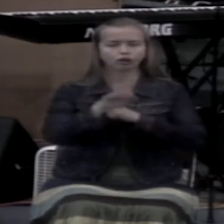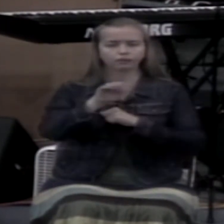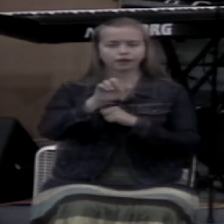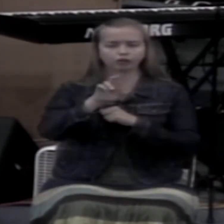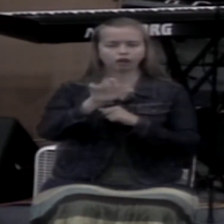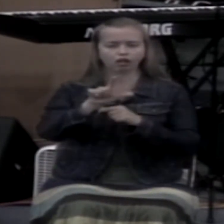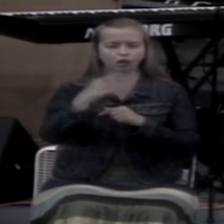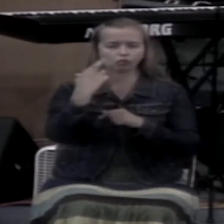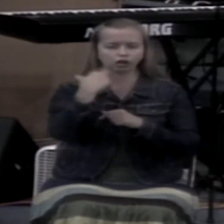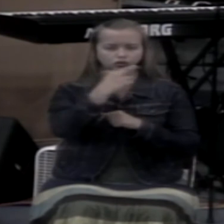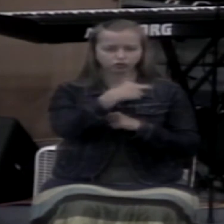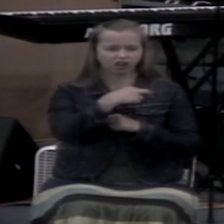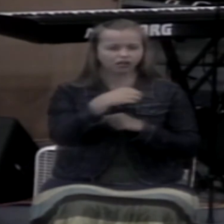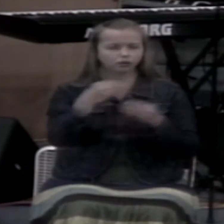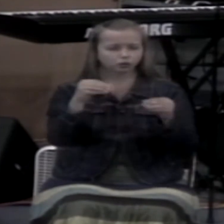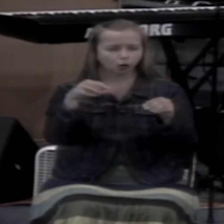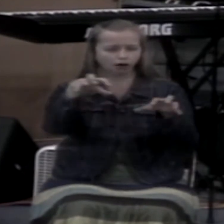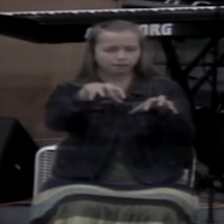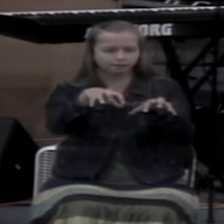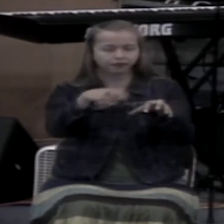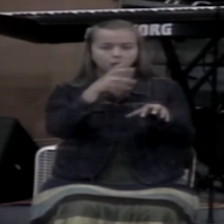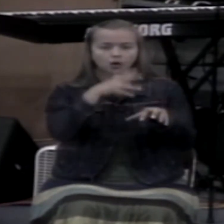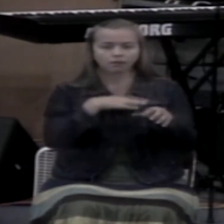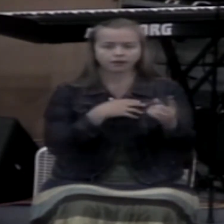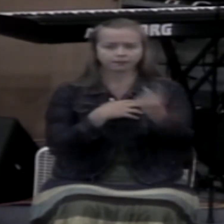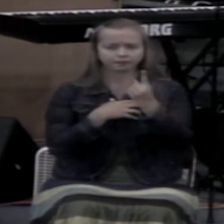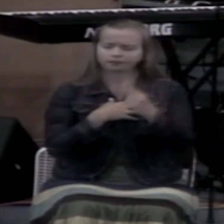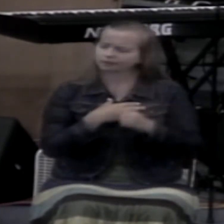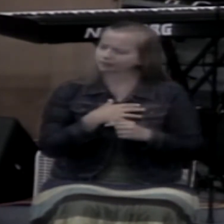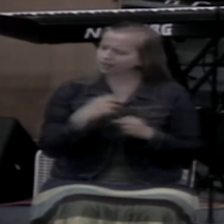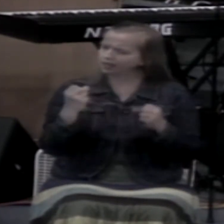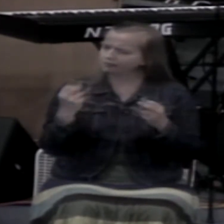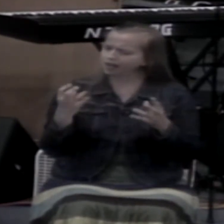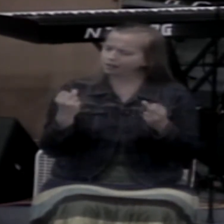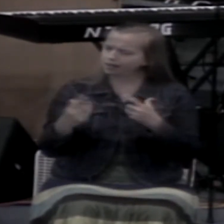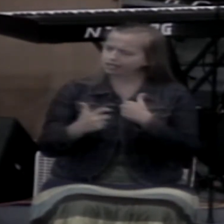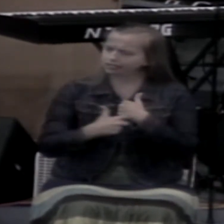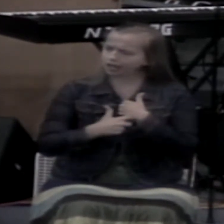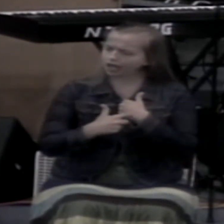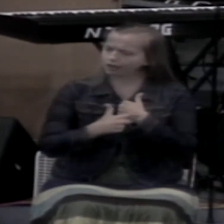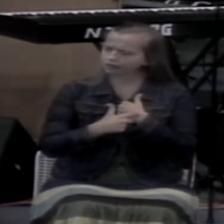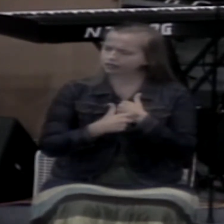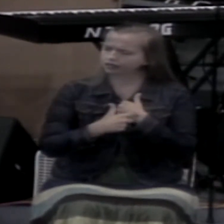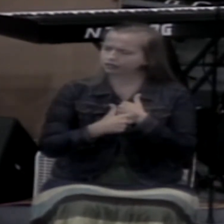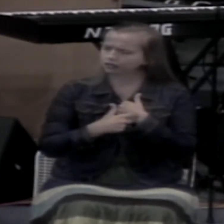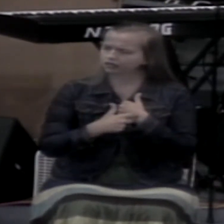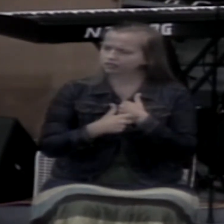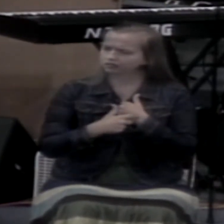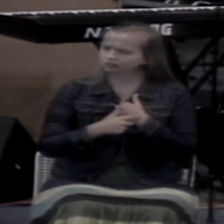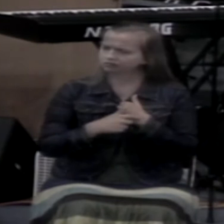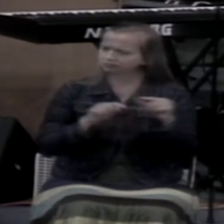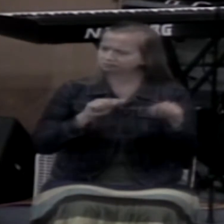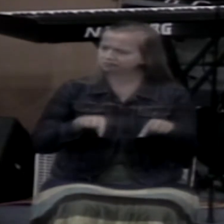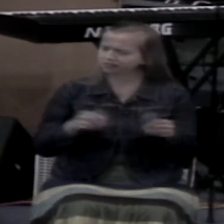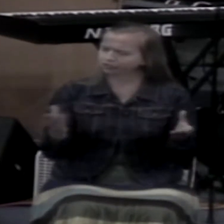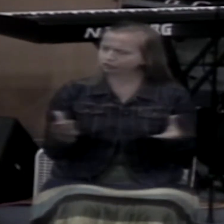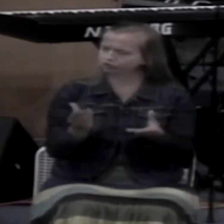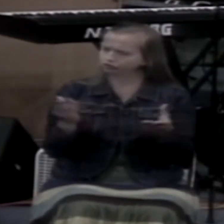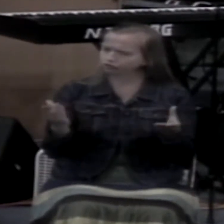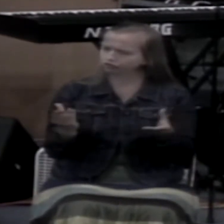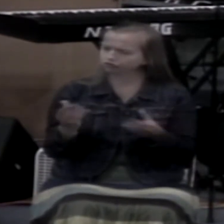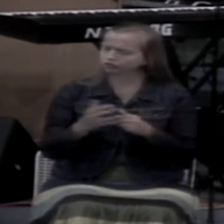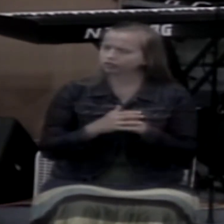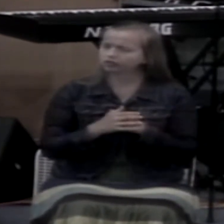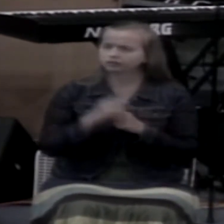many times I've been in this place of business, this is the most touching thing I've